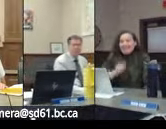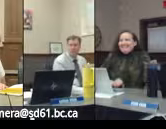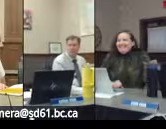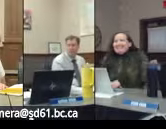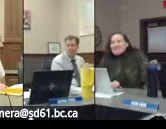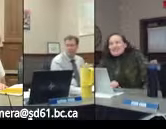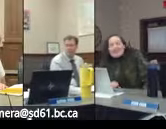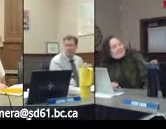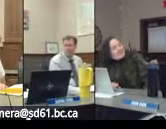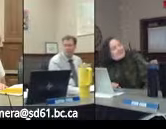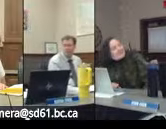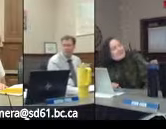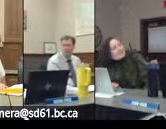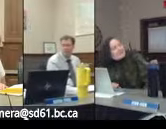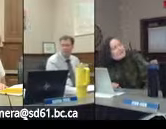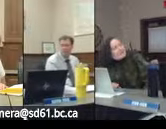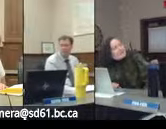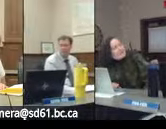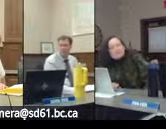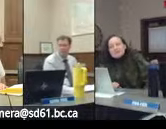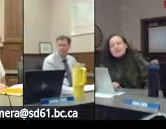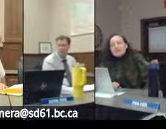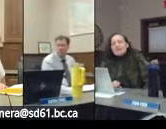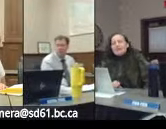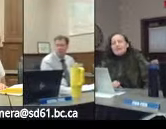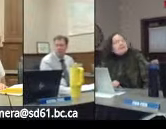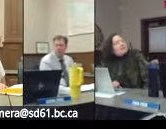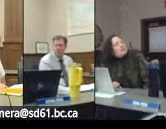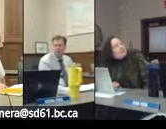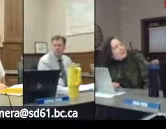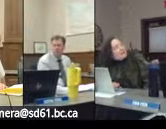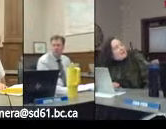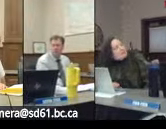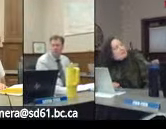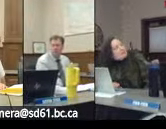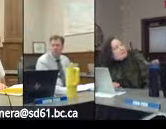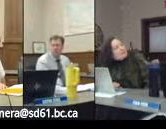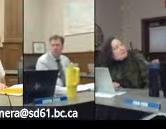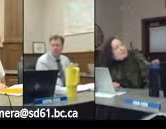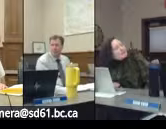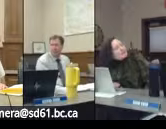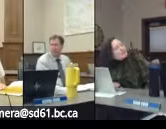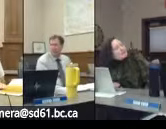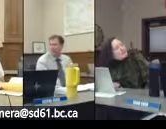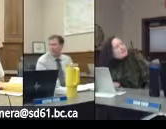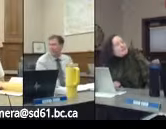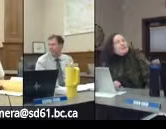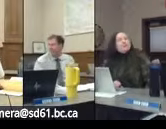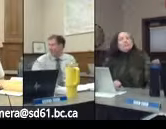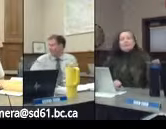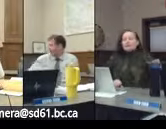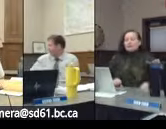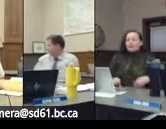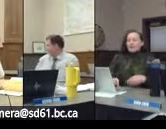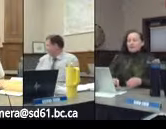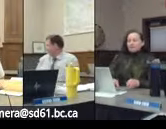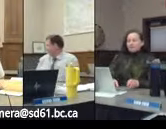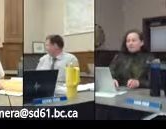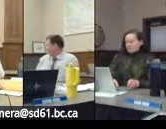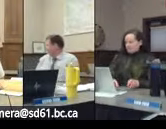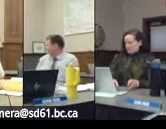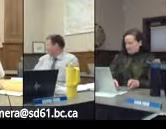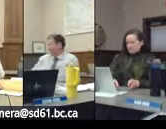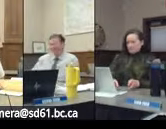floor to everybody at this time of night. So if you have any questions in relation to the capital fund, and the funding, trustee Beach, you want to kick us off? Go